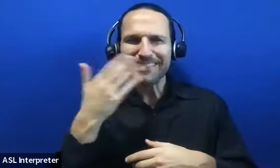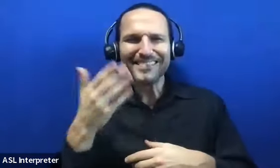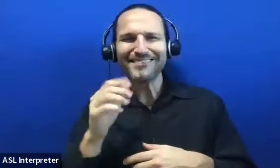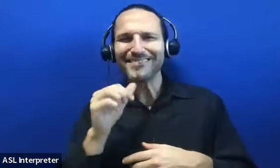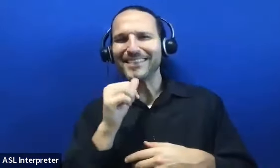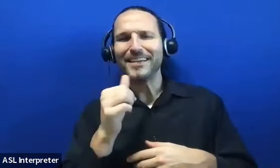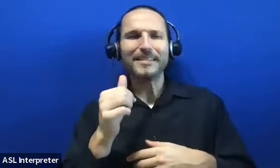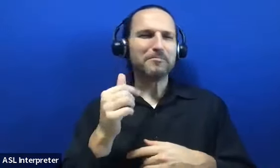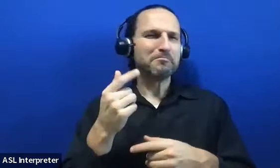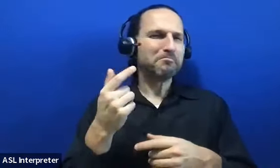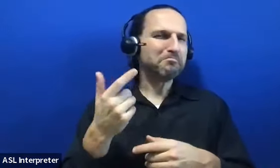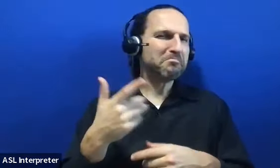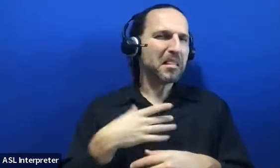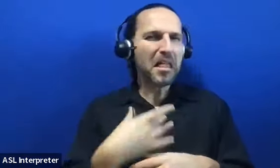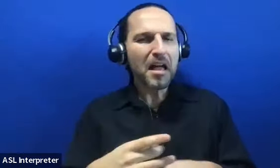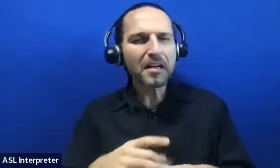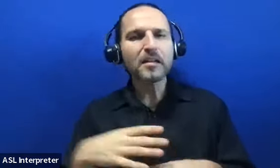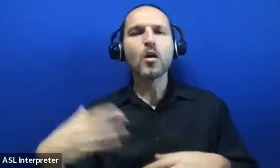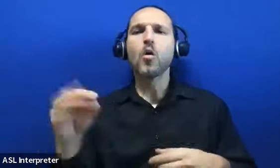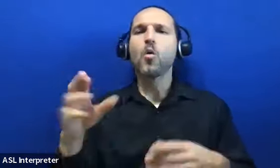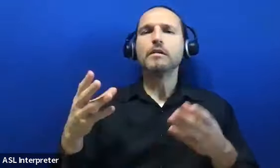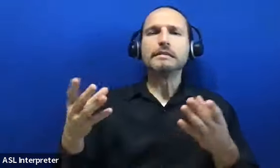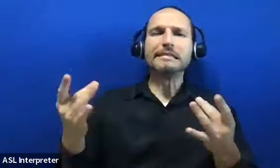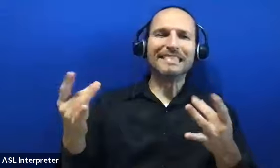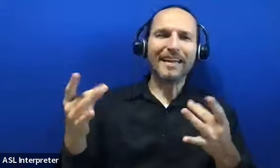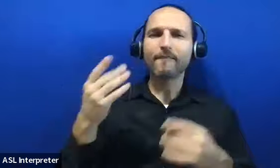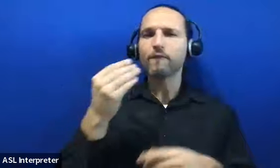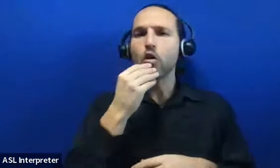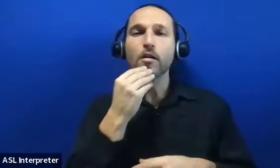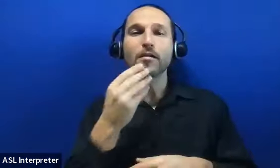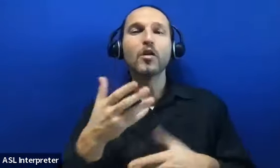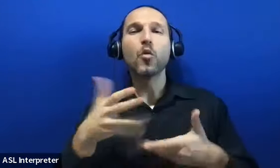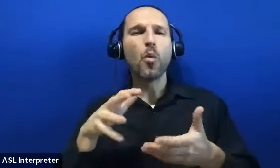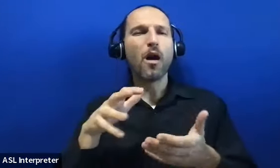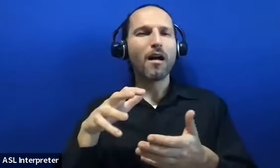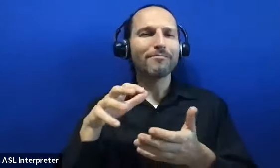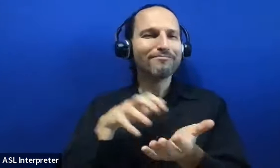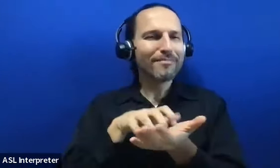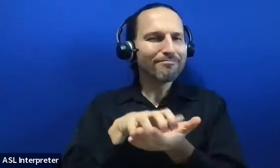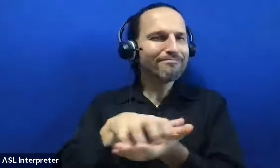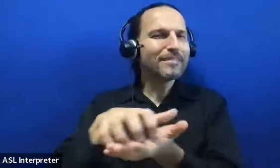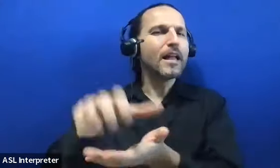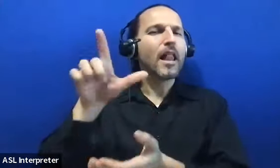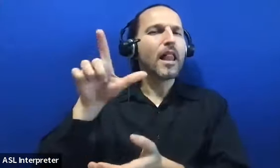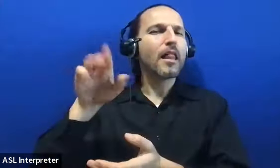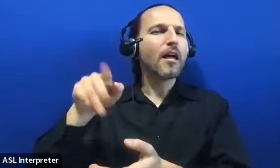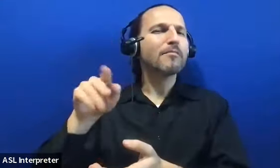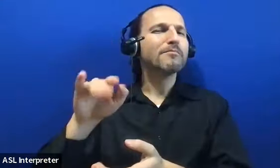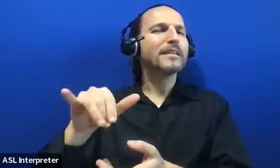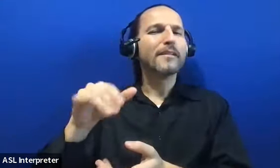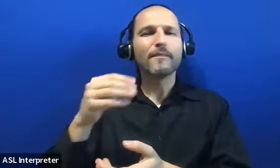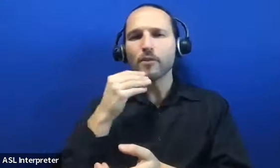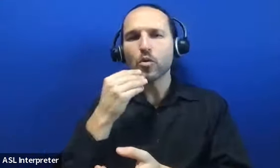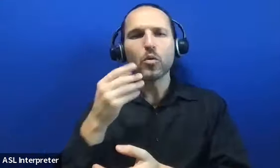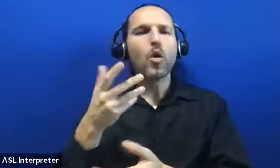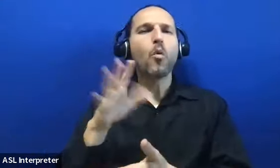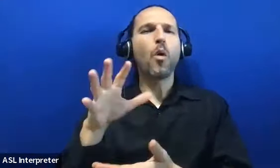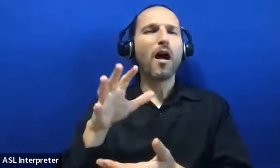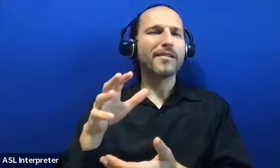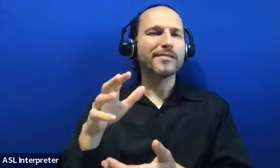with textures, right? So for example, a child may not want lumpy food or may not want crunchy